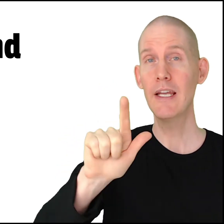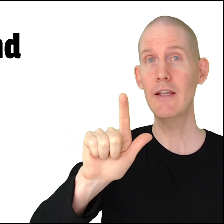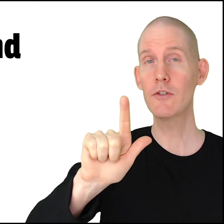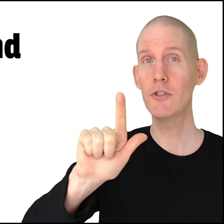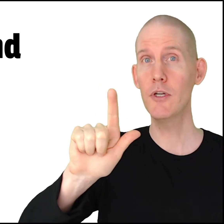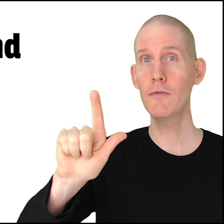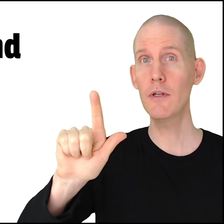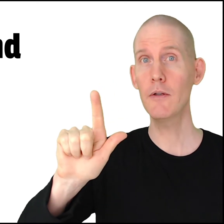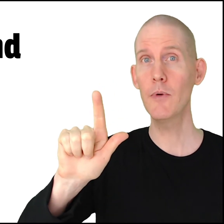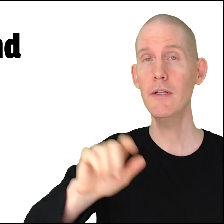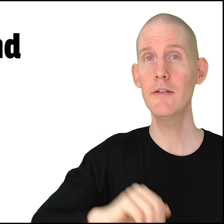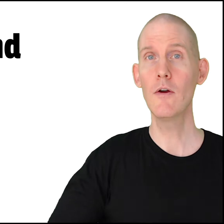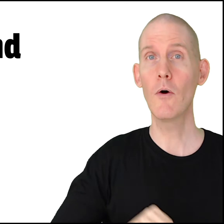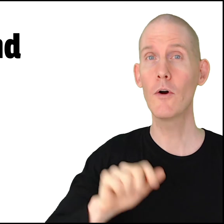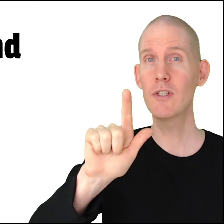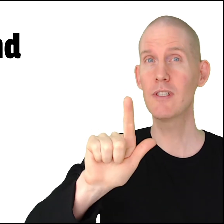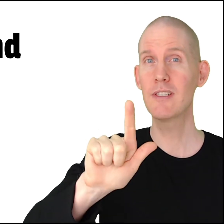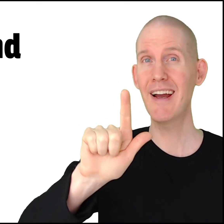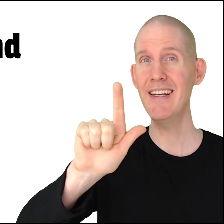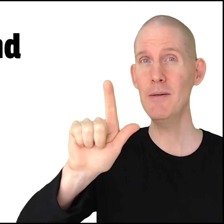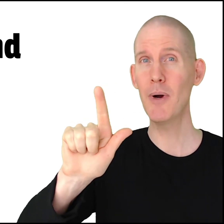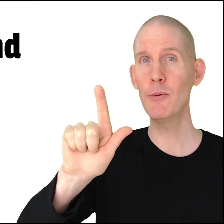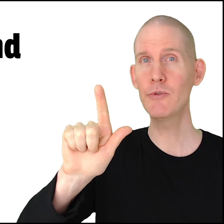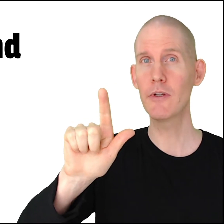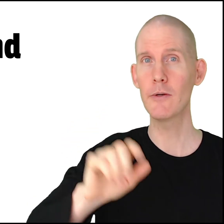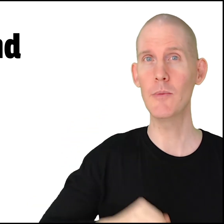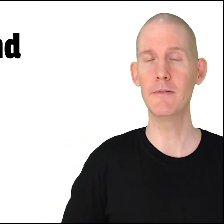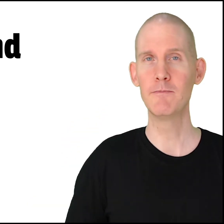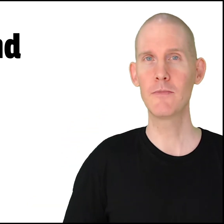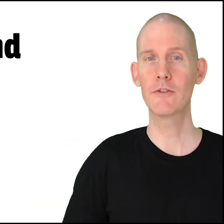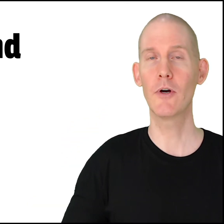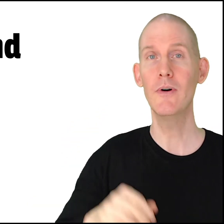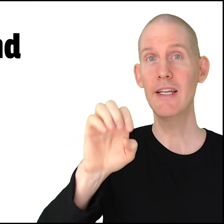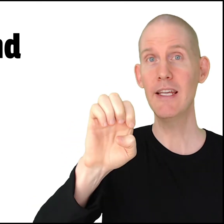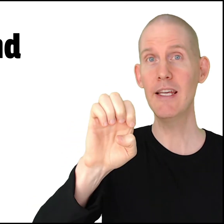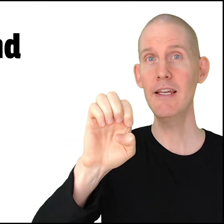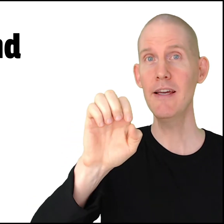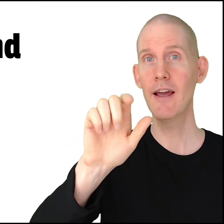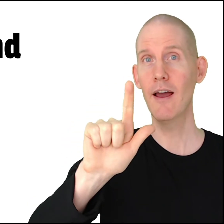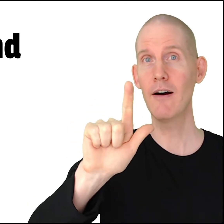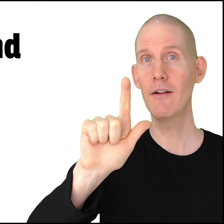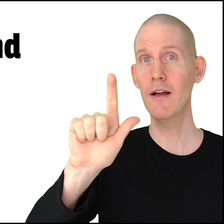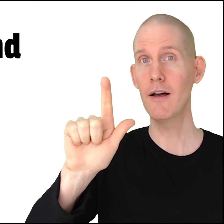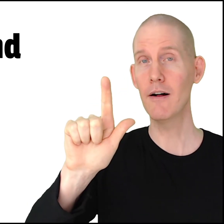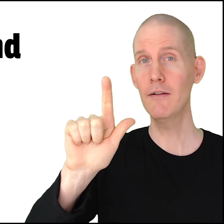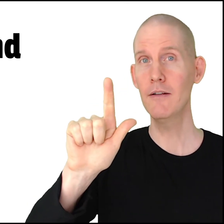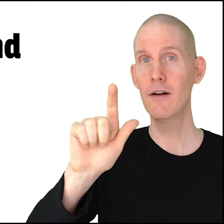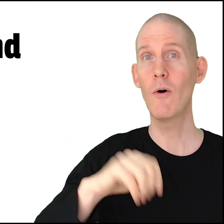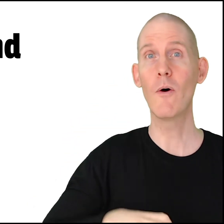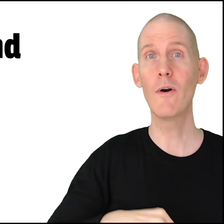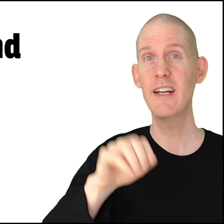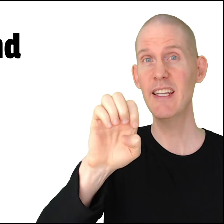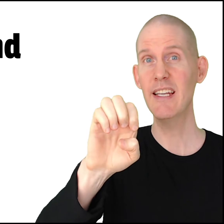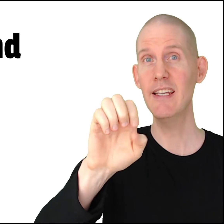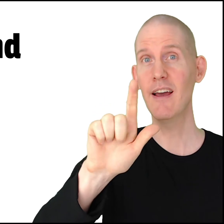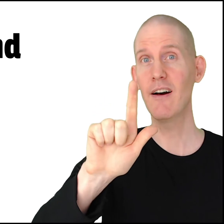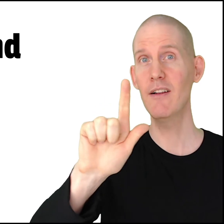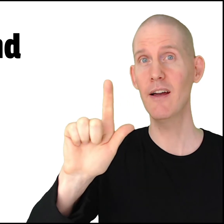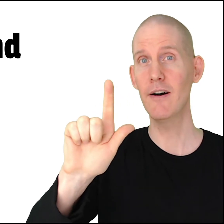either shift a little bit or just tiny bounce a little bit. So E-L-L or E-L-L,